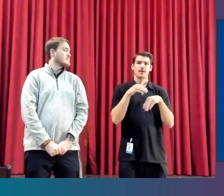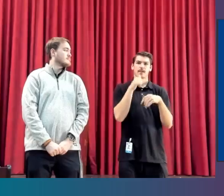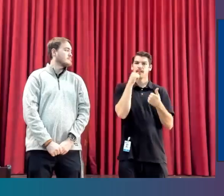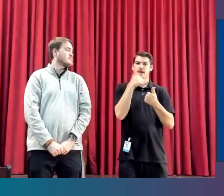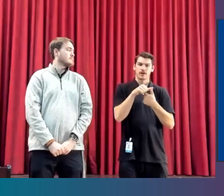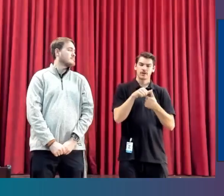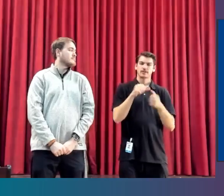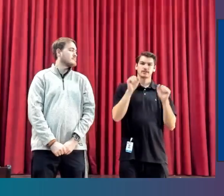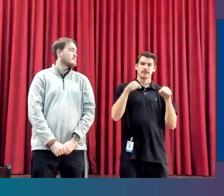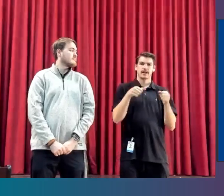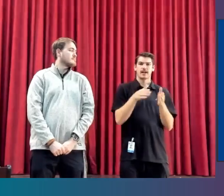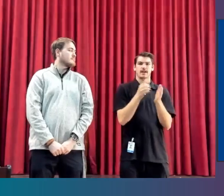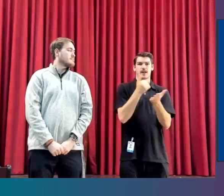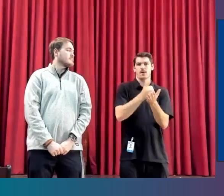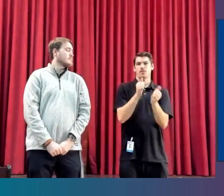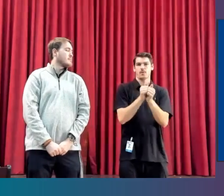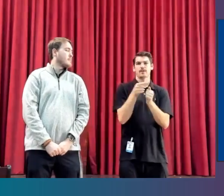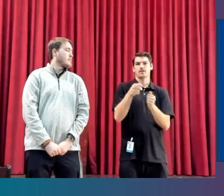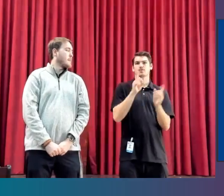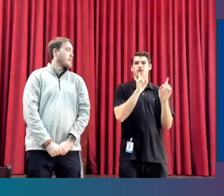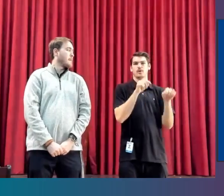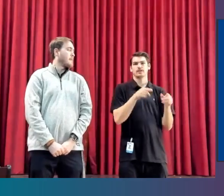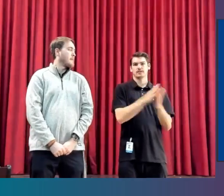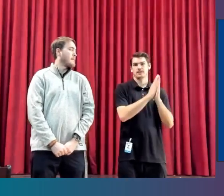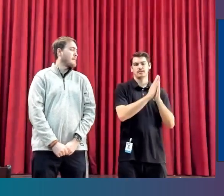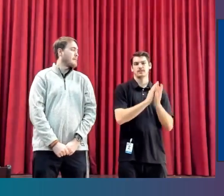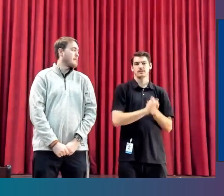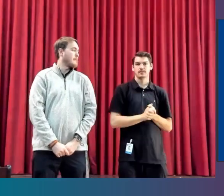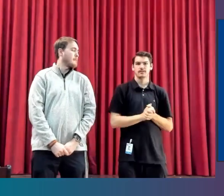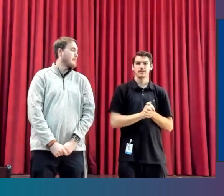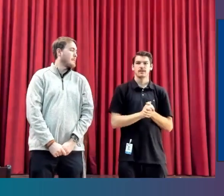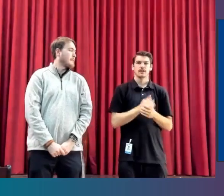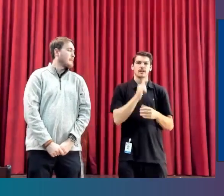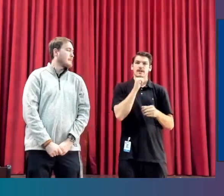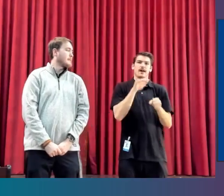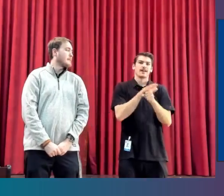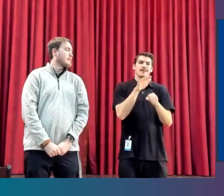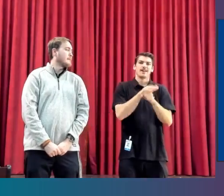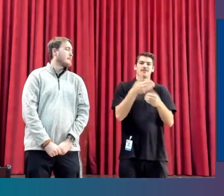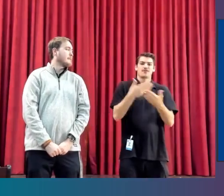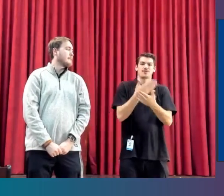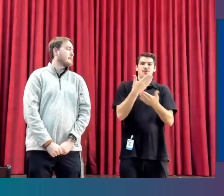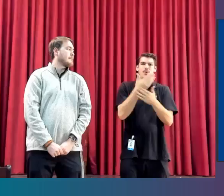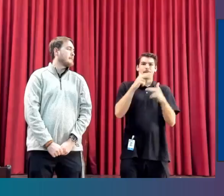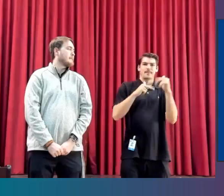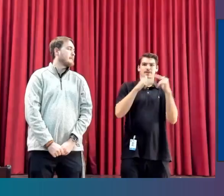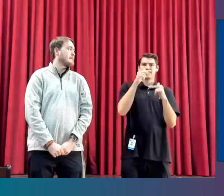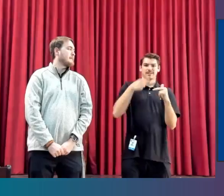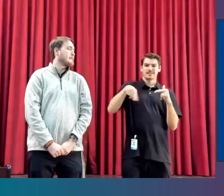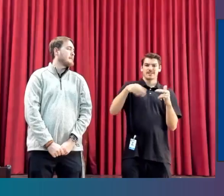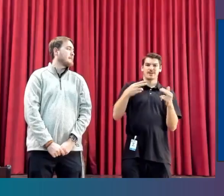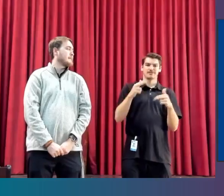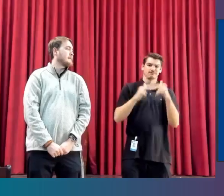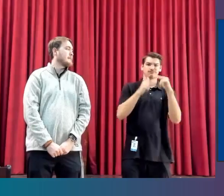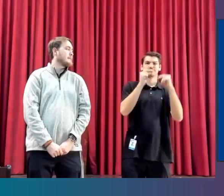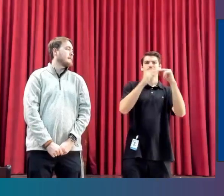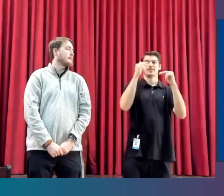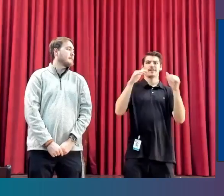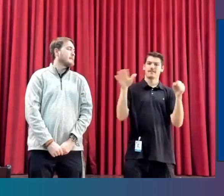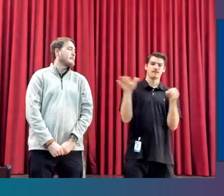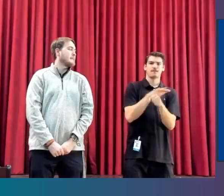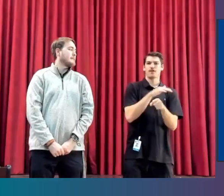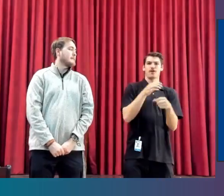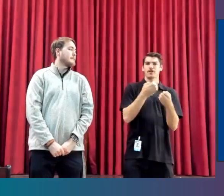that to help with those requests. There aren't enough new buildings being developed, you know, that are